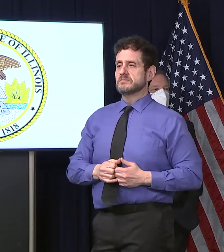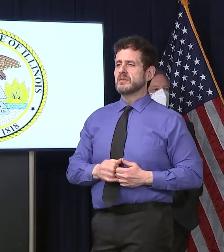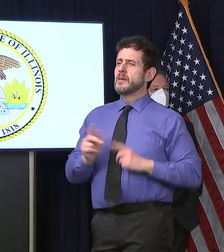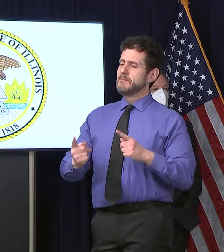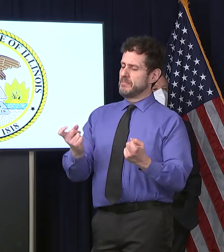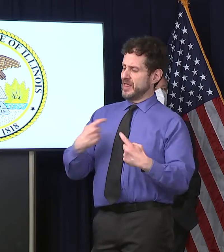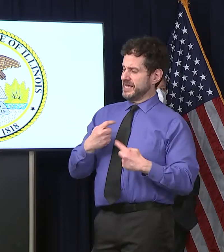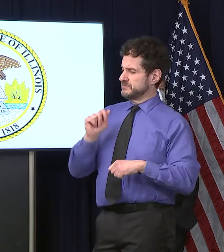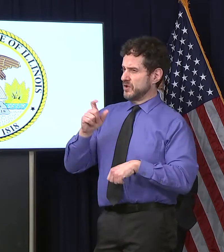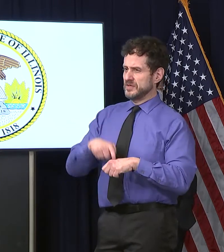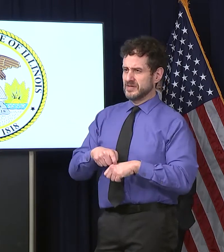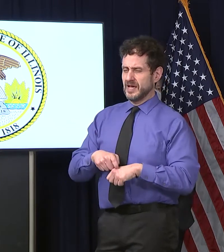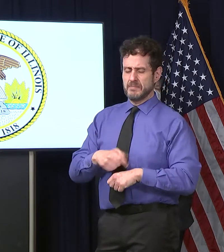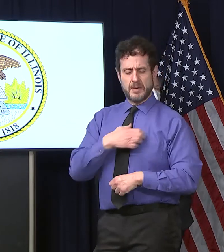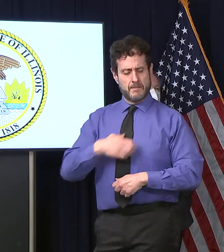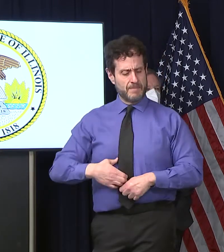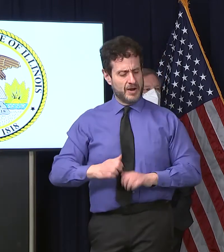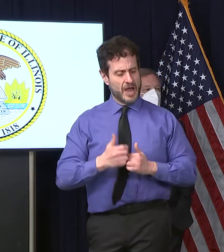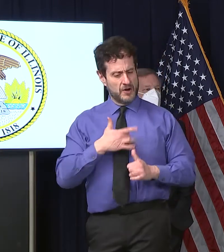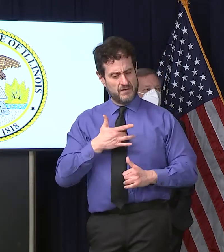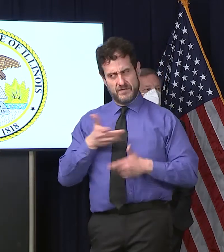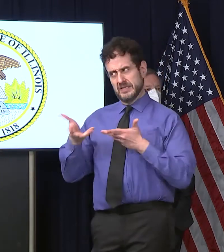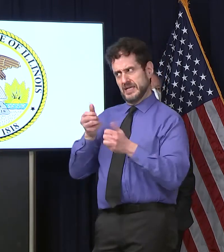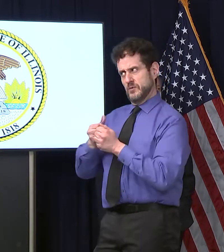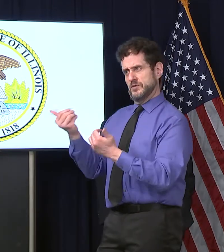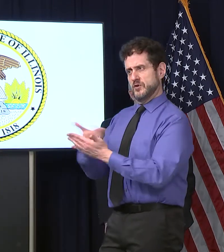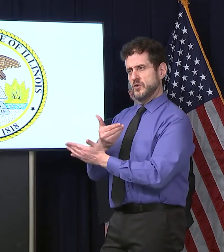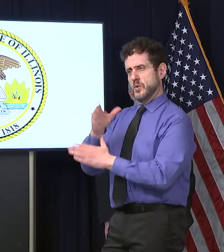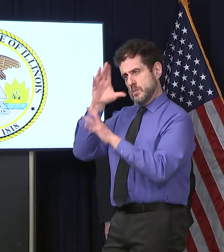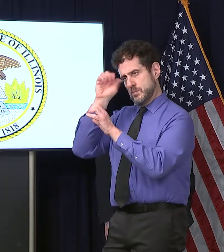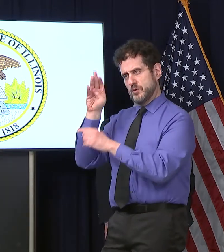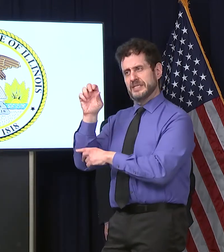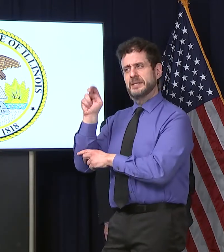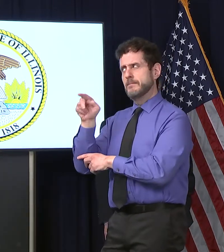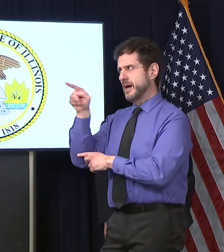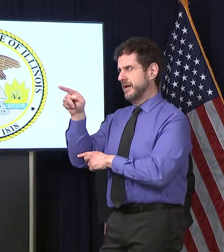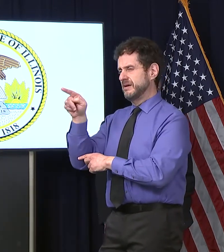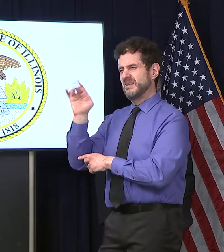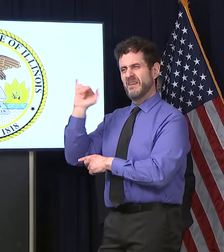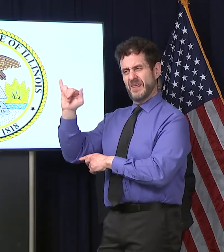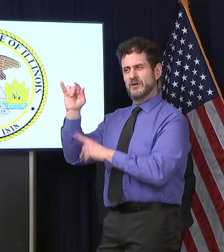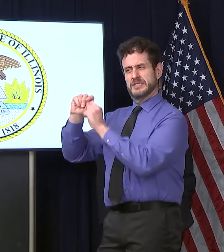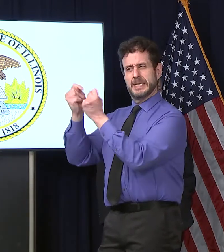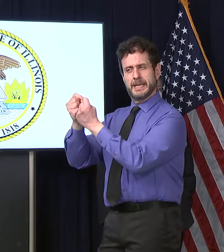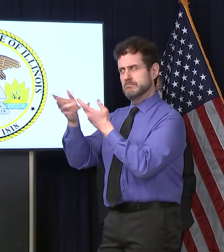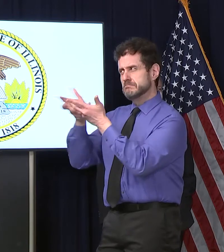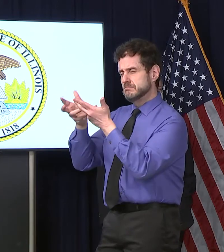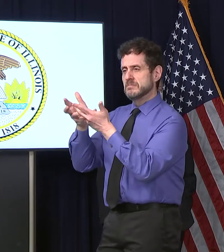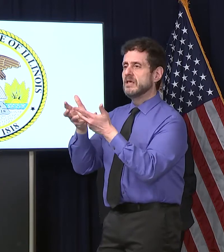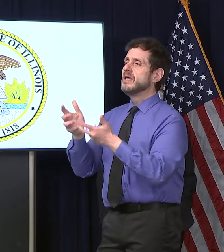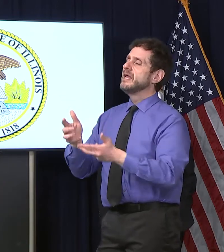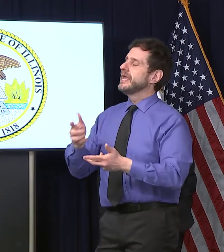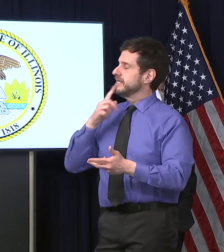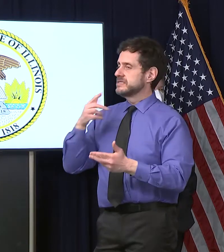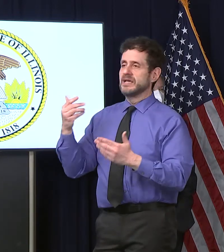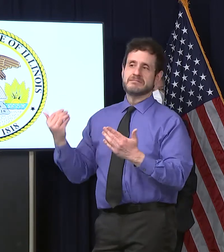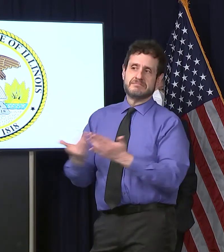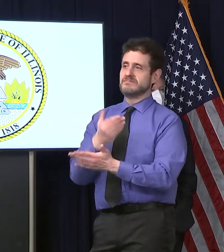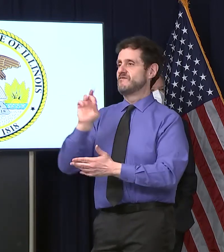Biden administration? And what I always say is, it's like a breath of fresh air. Senator Durbin is